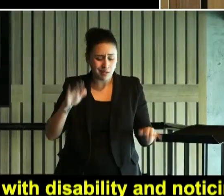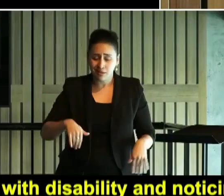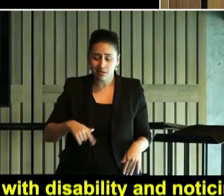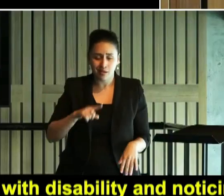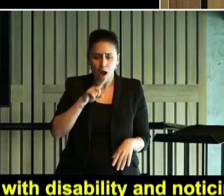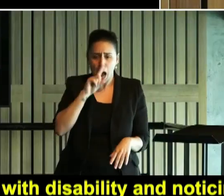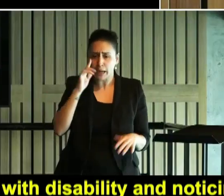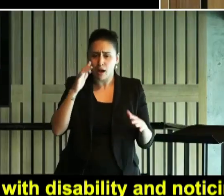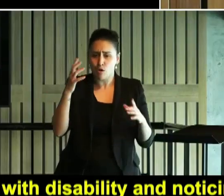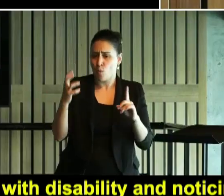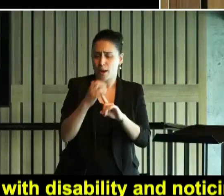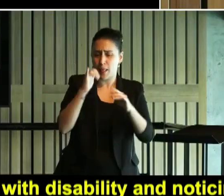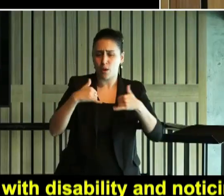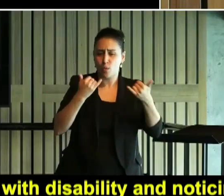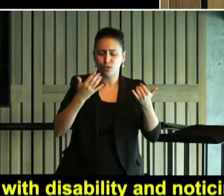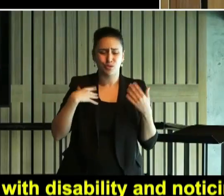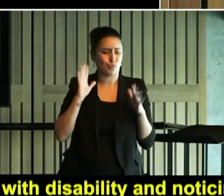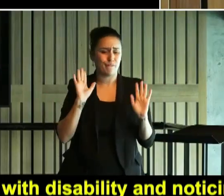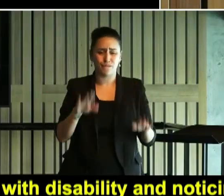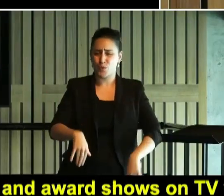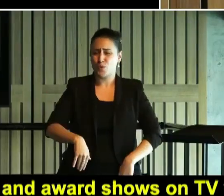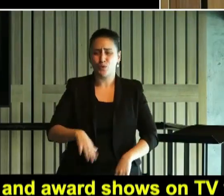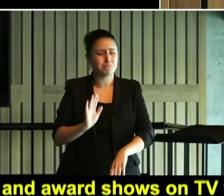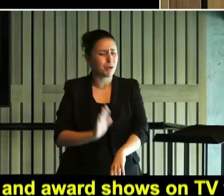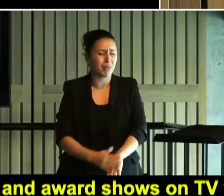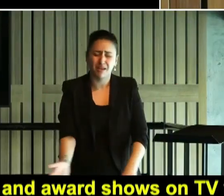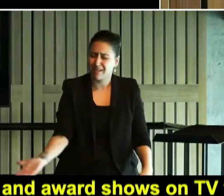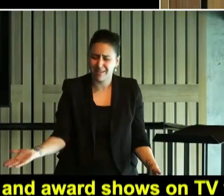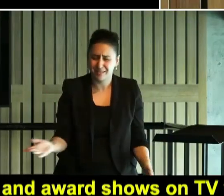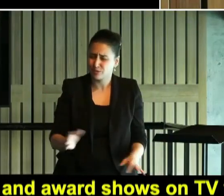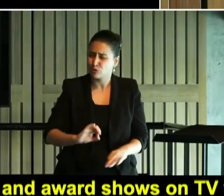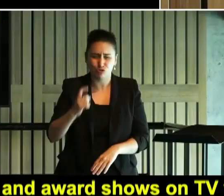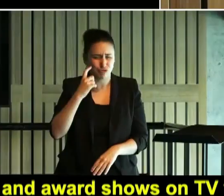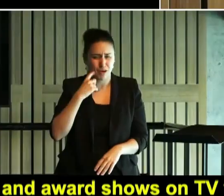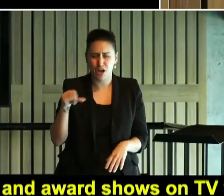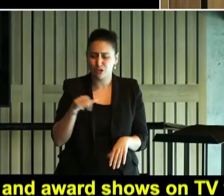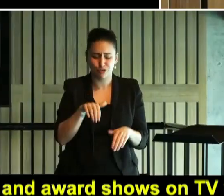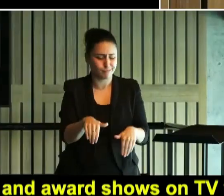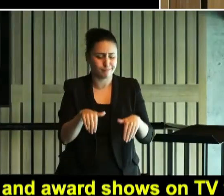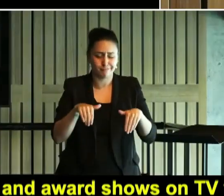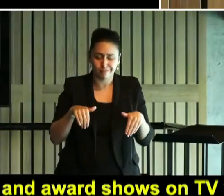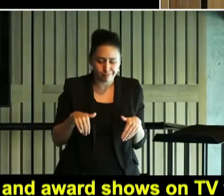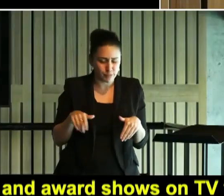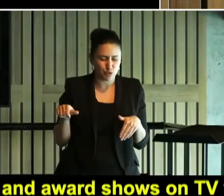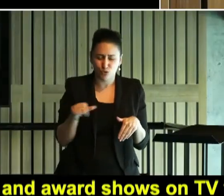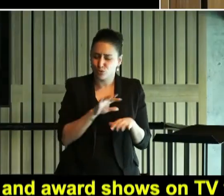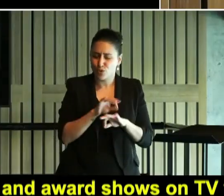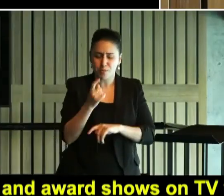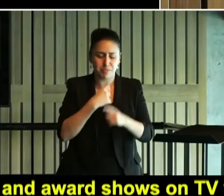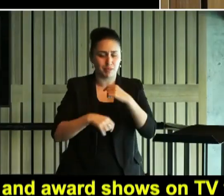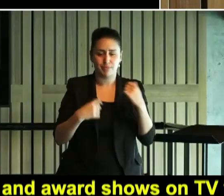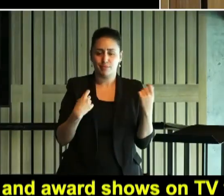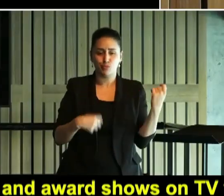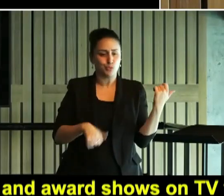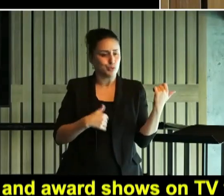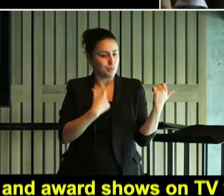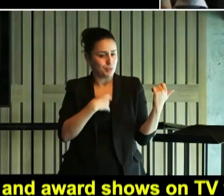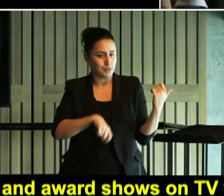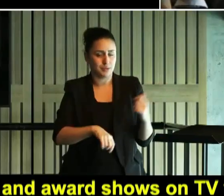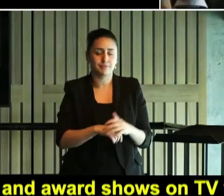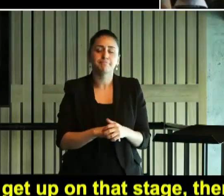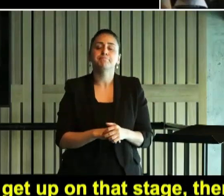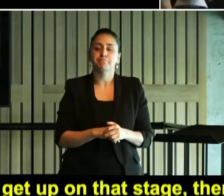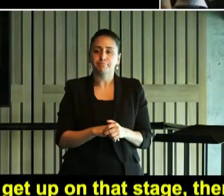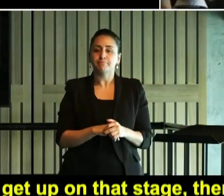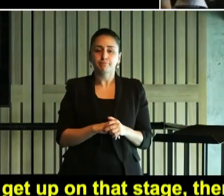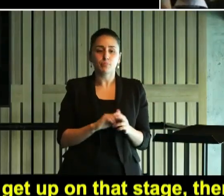up on that stage, therefore maybe I shouldn't do this, maybe I shouldn't be a musician. Yeah. I think for me